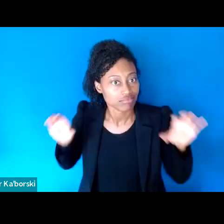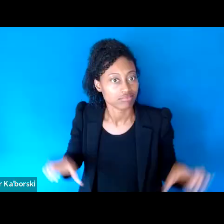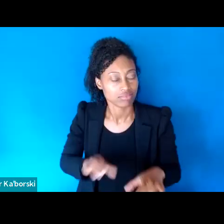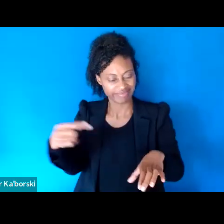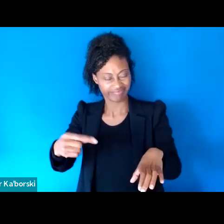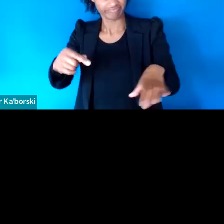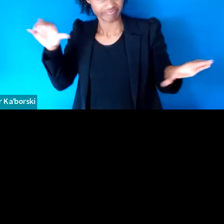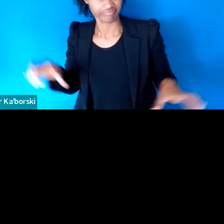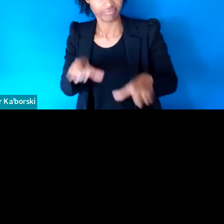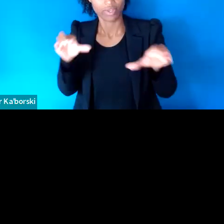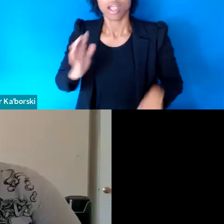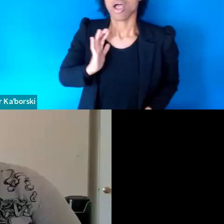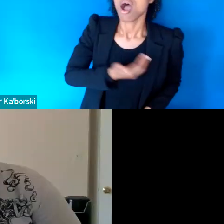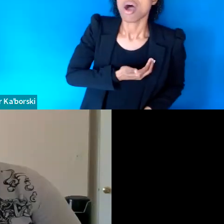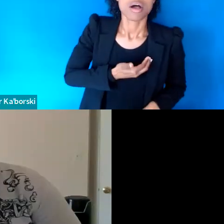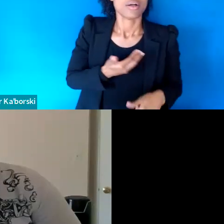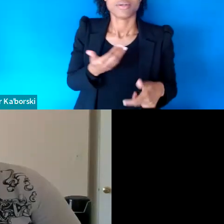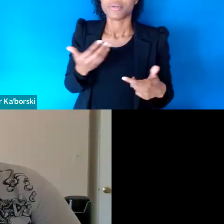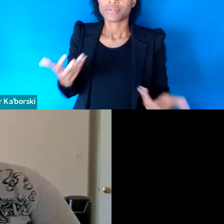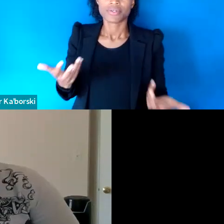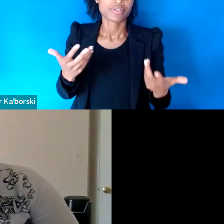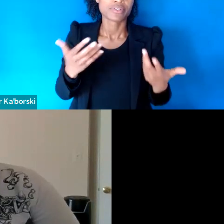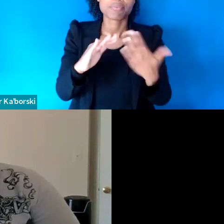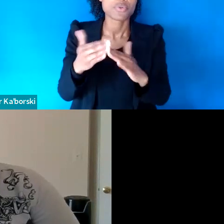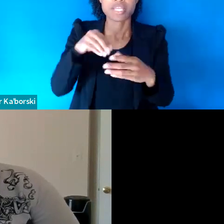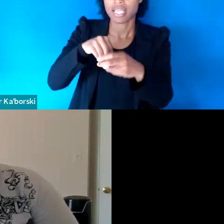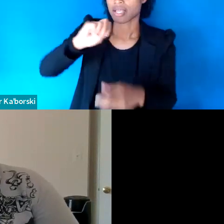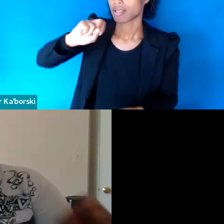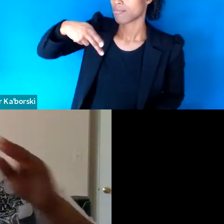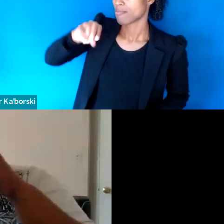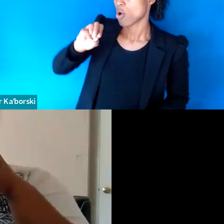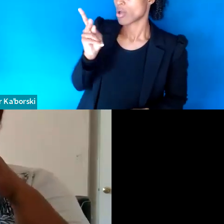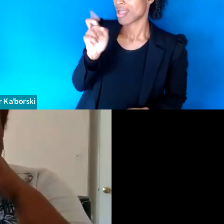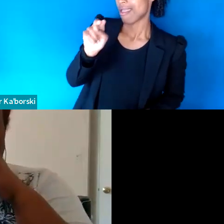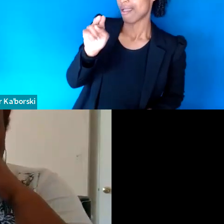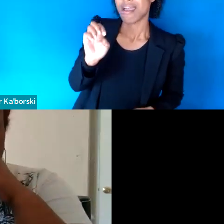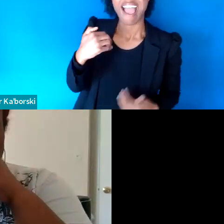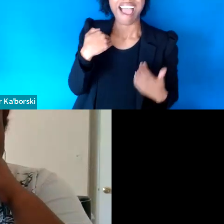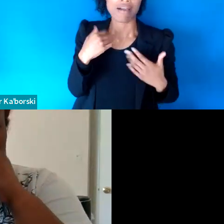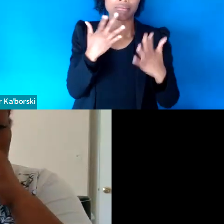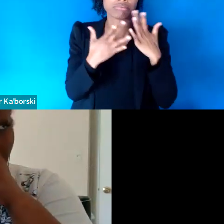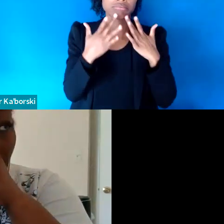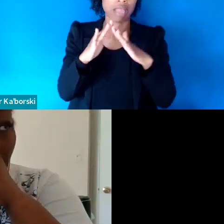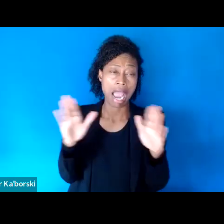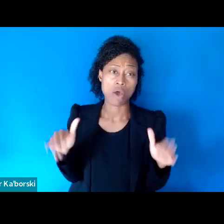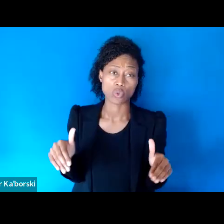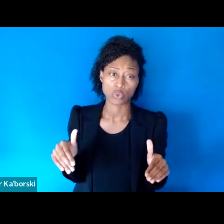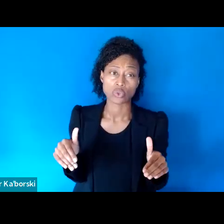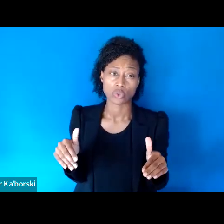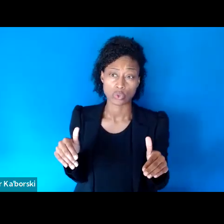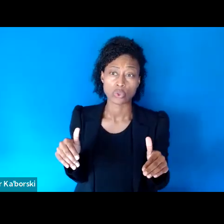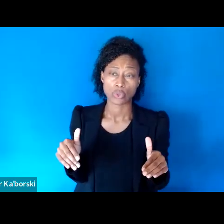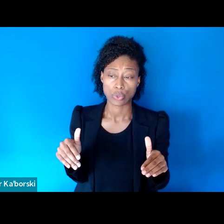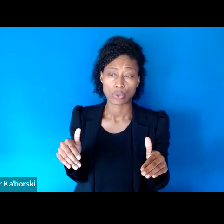community inside of Spokane has experienced a very severe housing crisis,